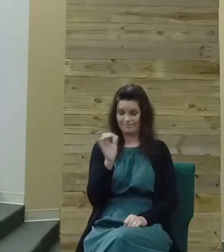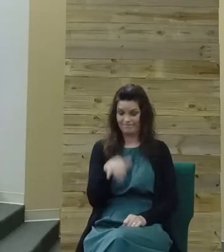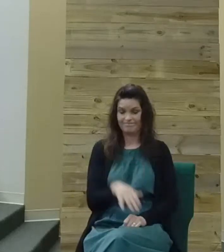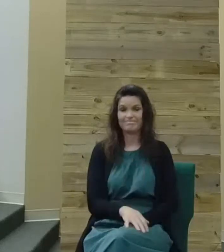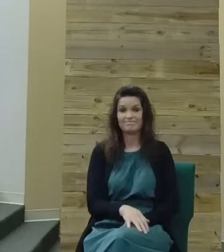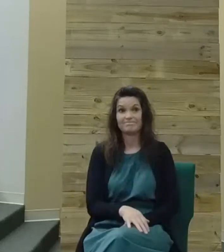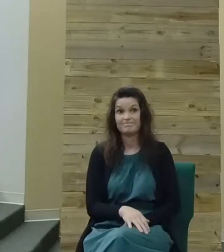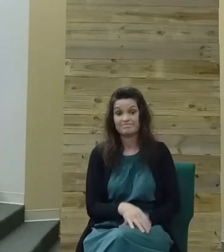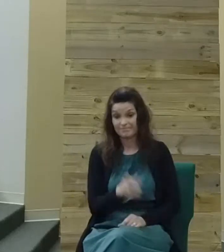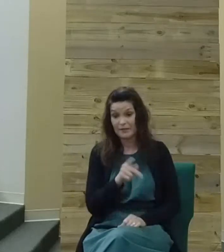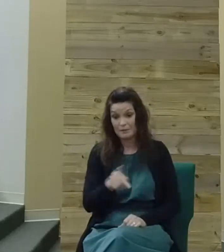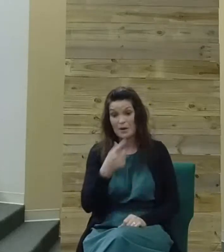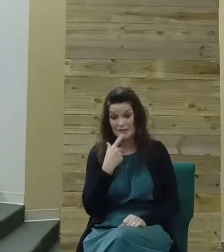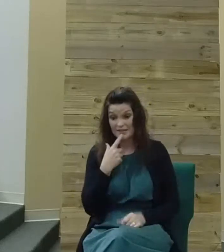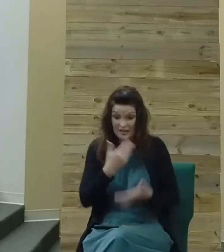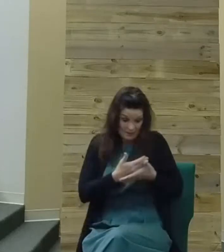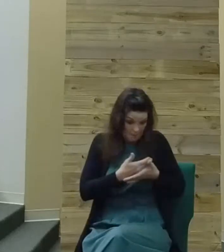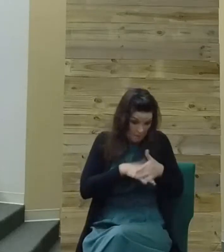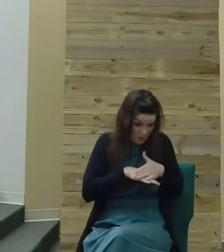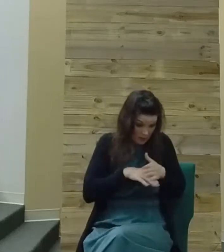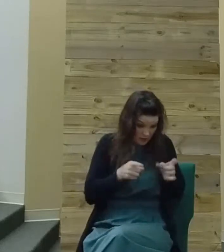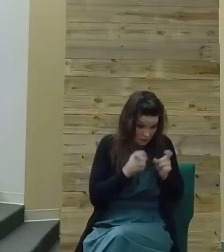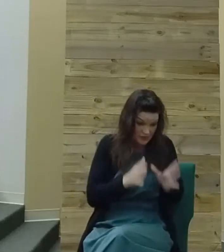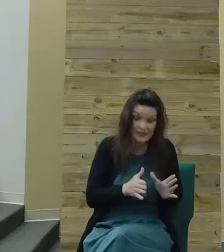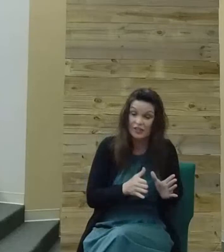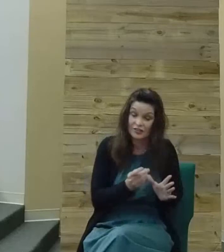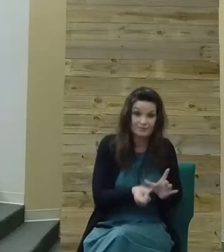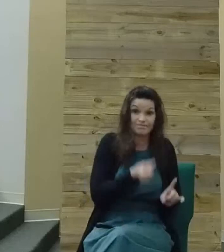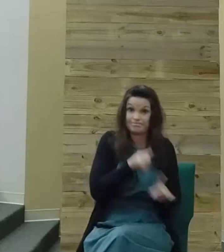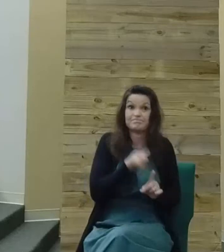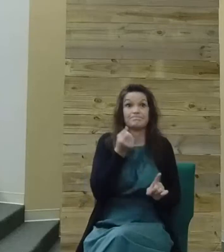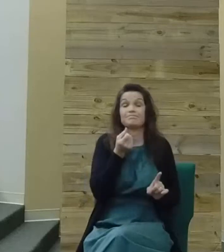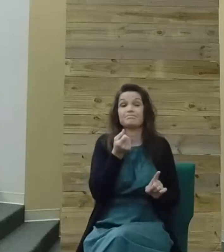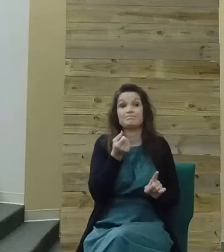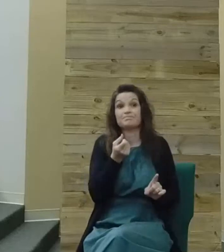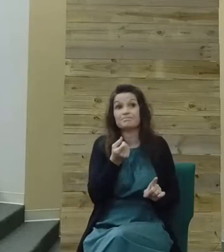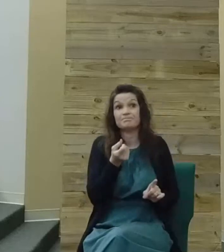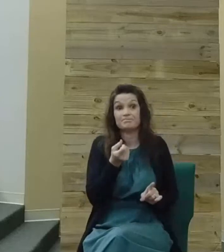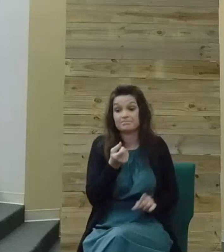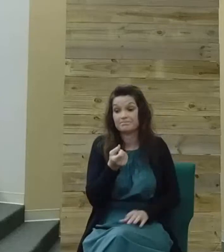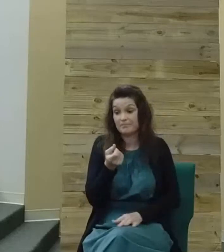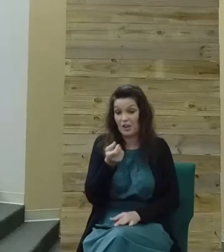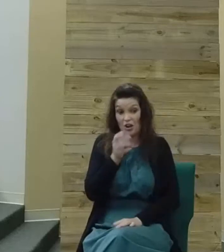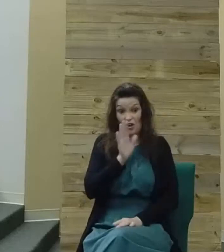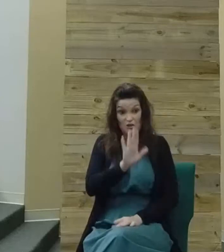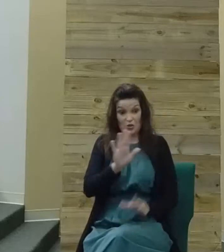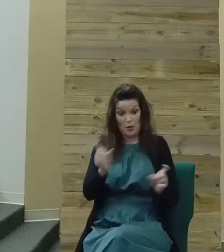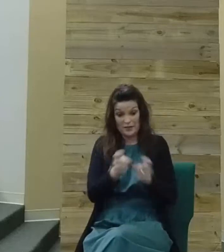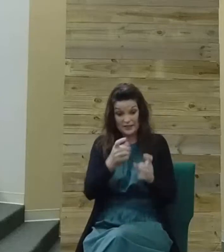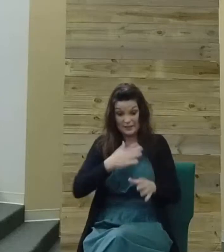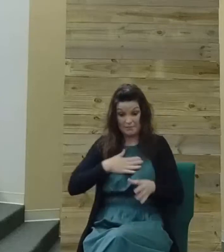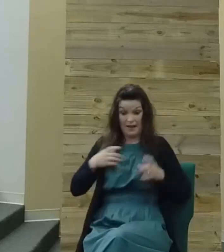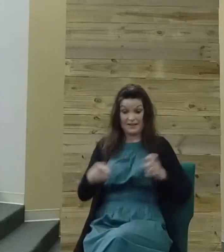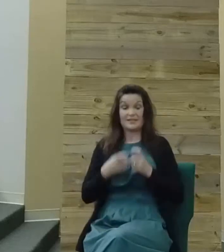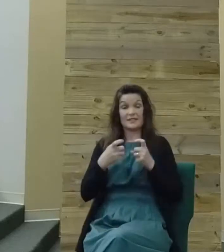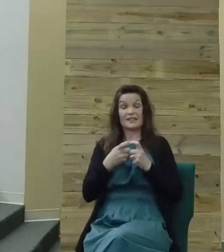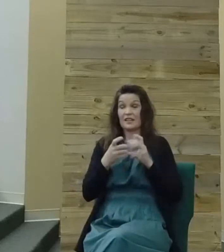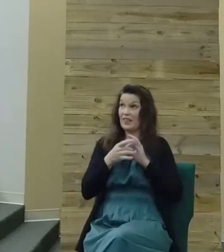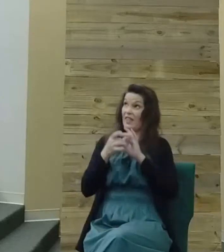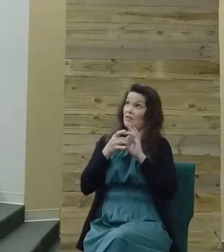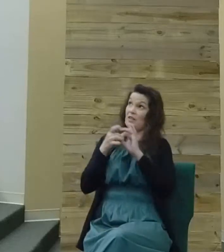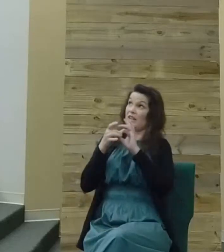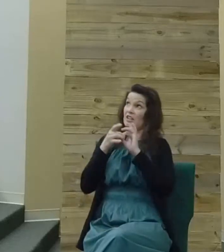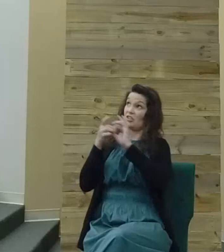says. By nature, from birth, we are sinners. And because of your sin, because of my sin,